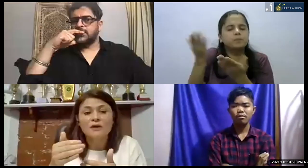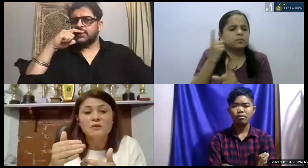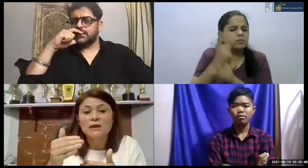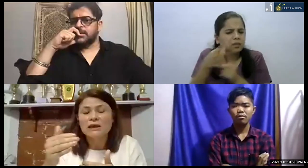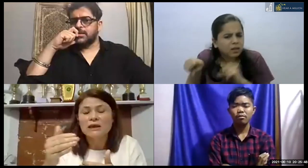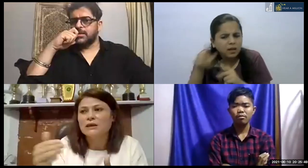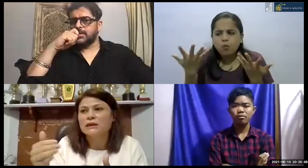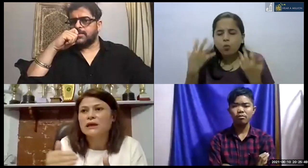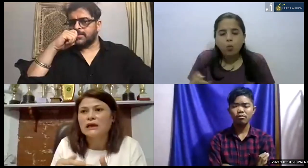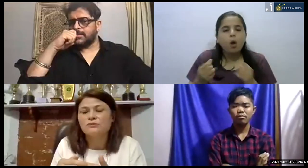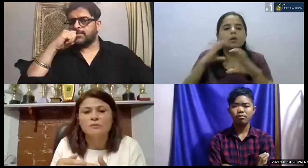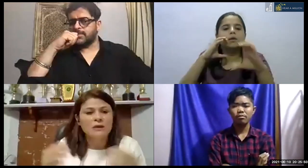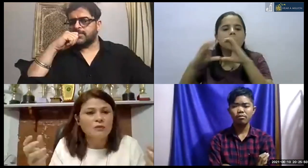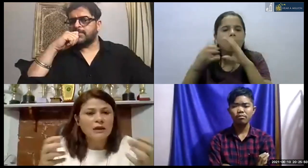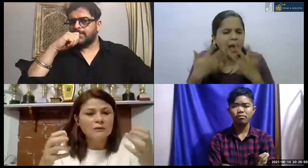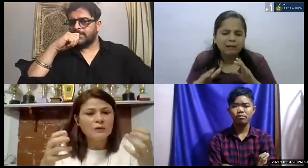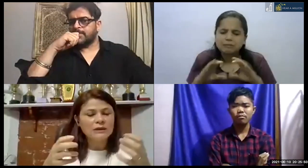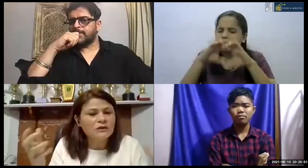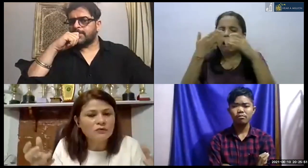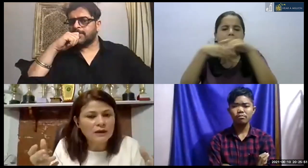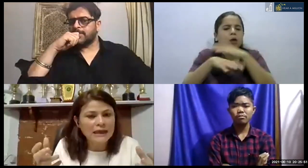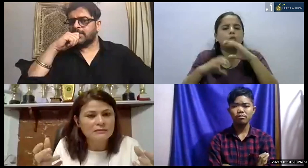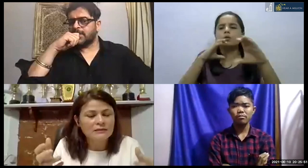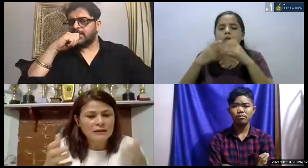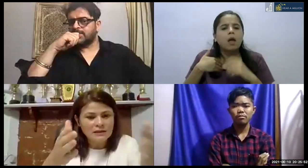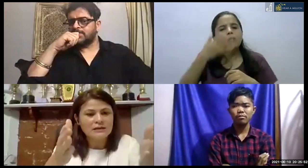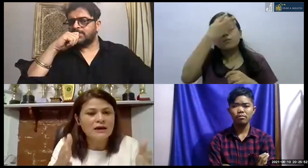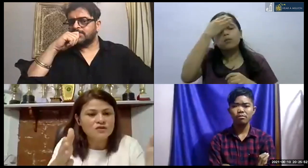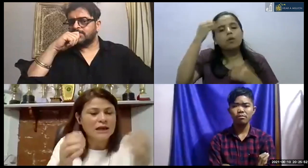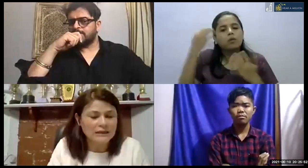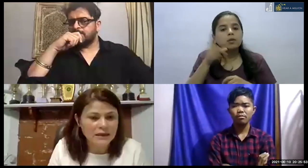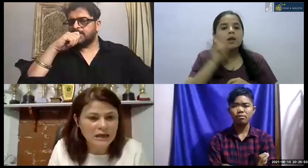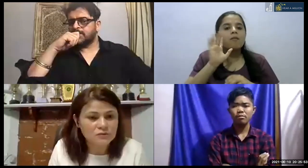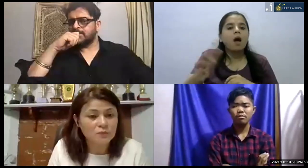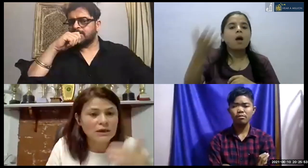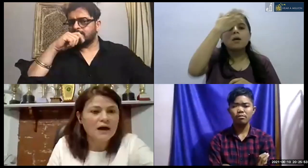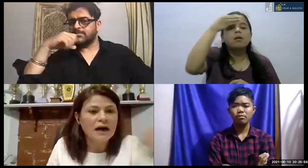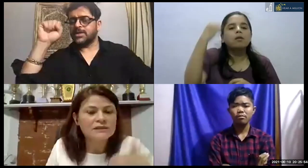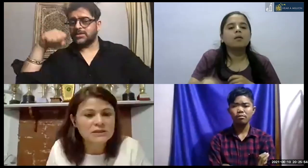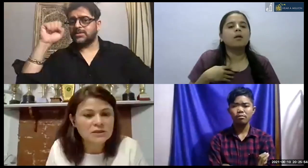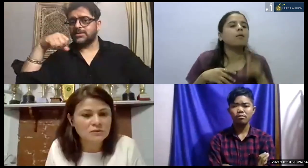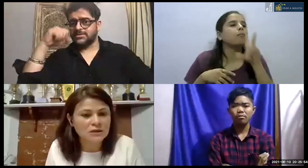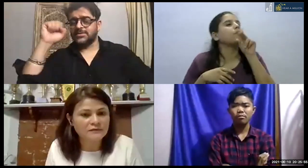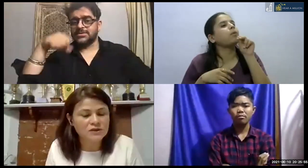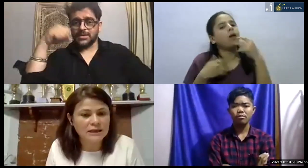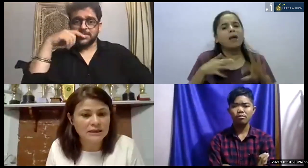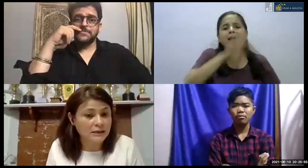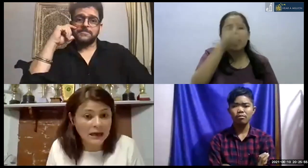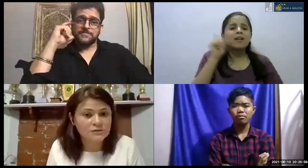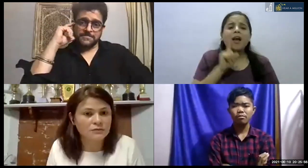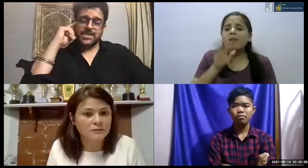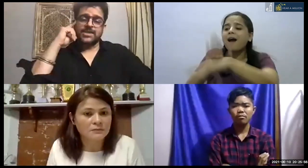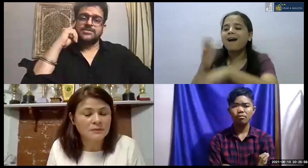mode of communication in the classroom. We tend to forget that there's a deaf child in the classroom. We never ask question to the deaf child